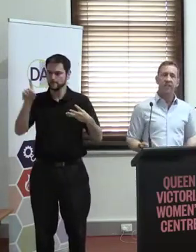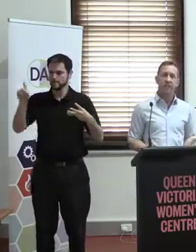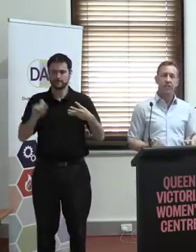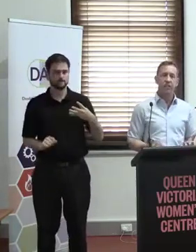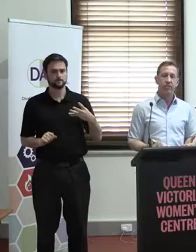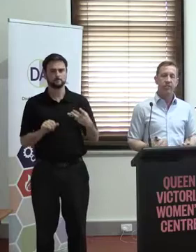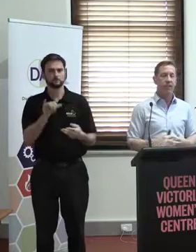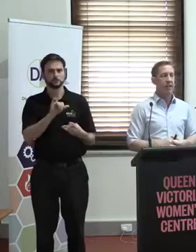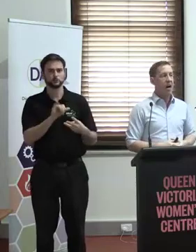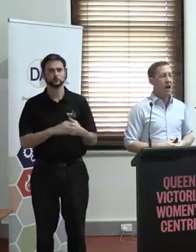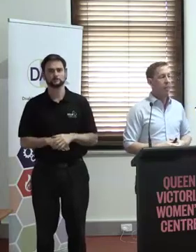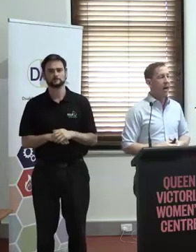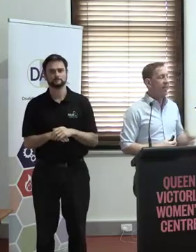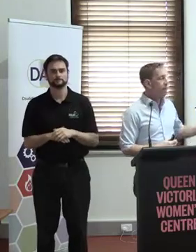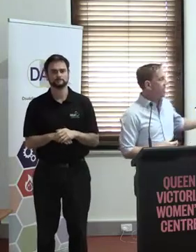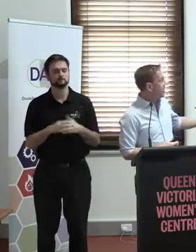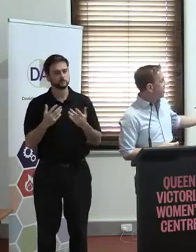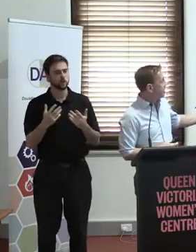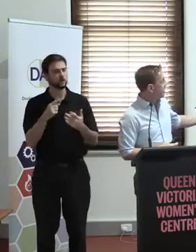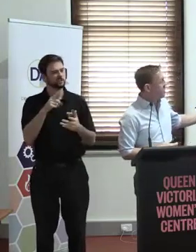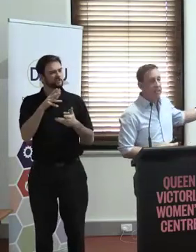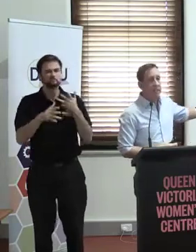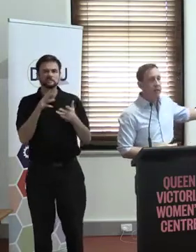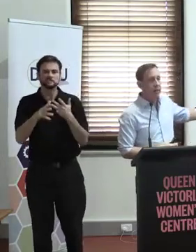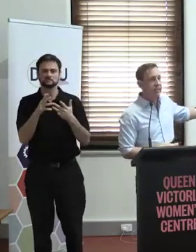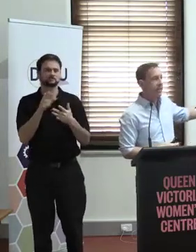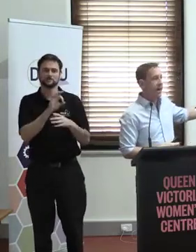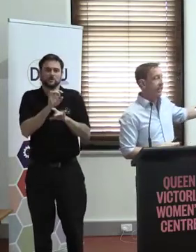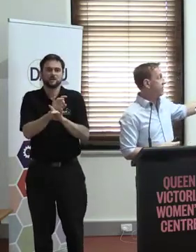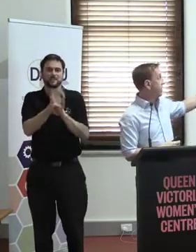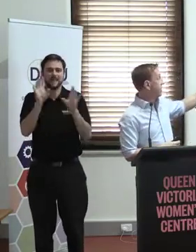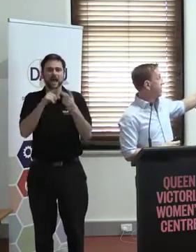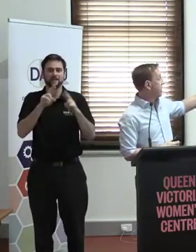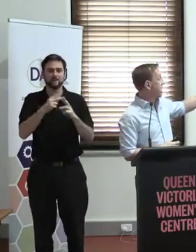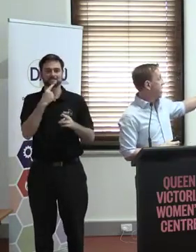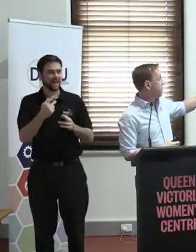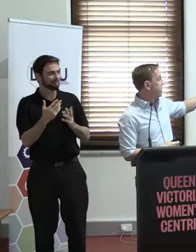categorising advocacy issues. And that means it's unclear when we say